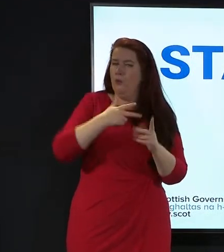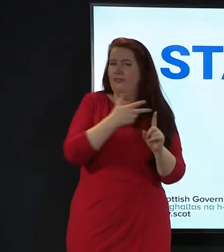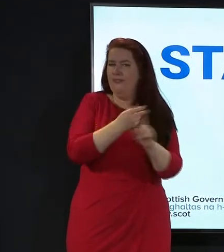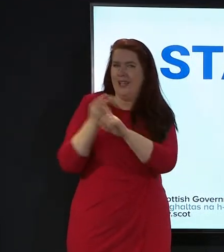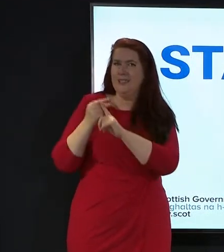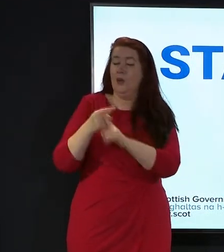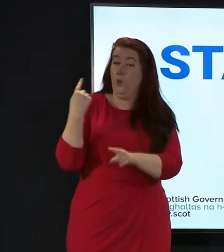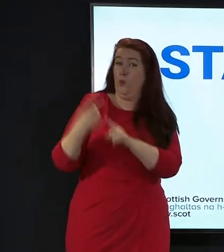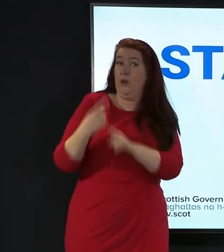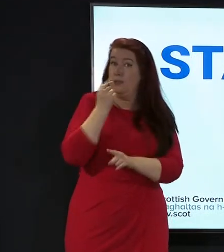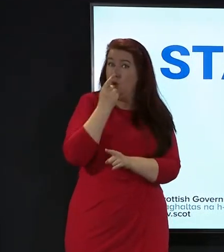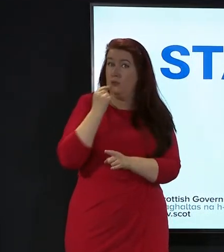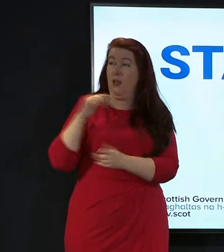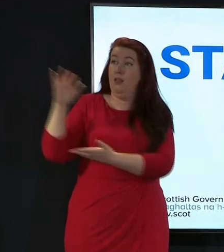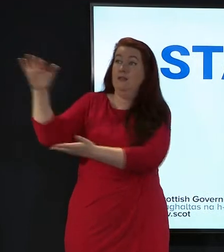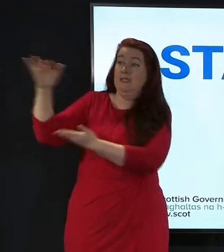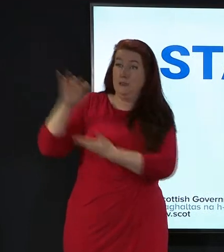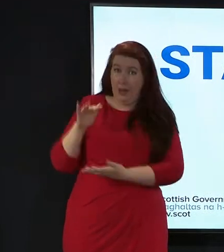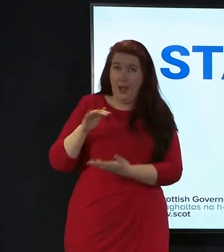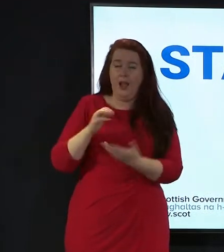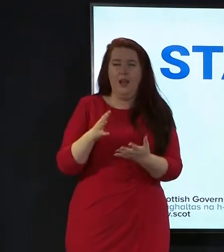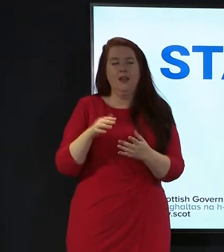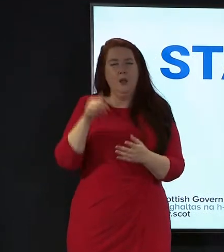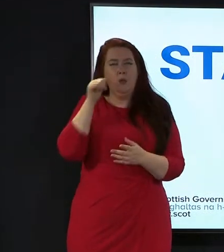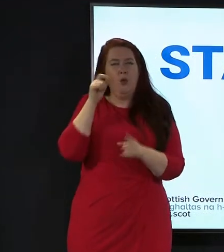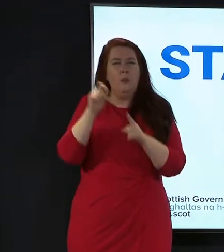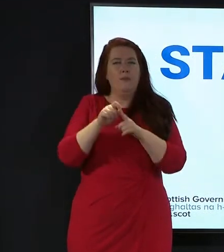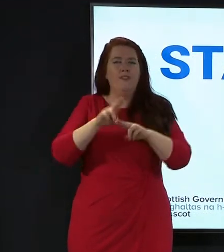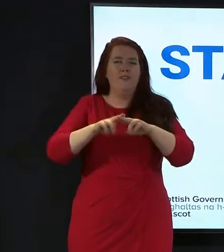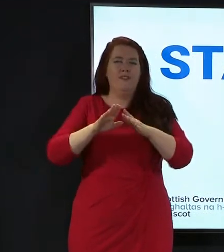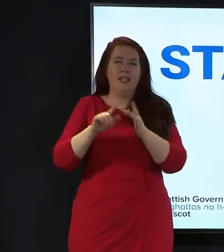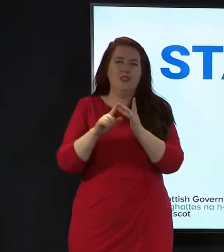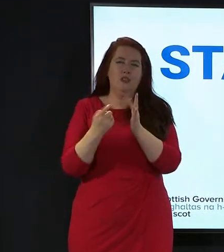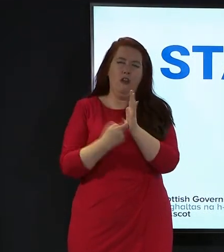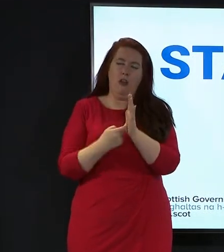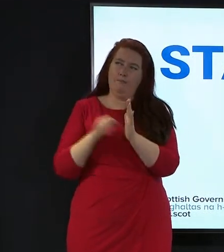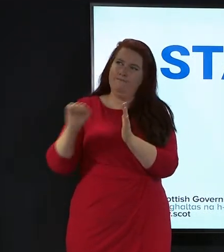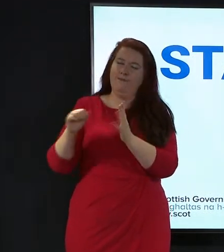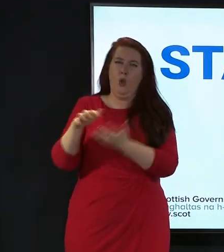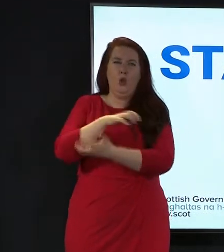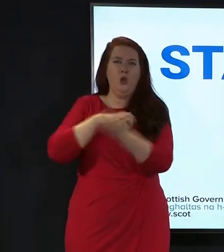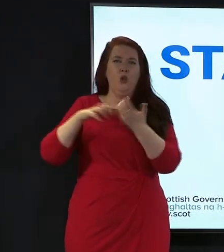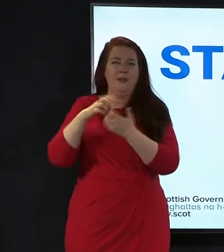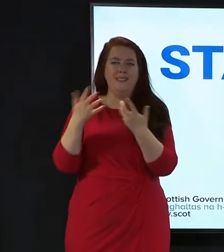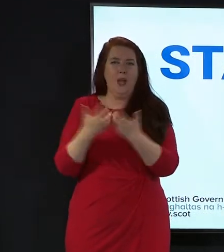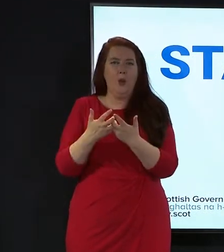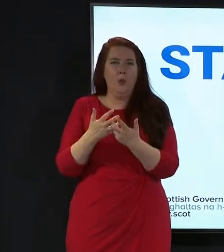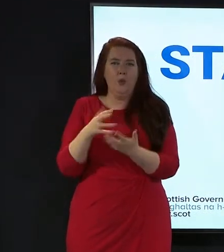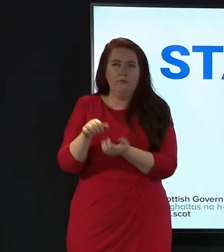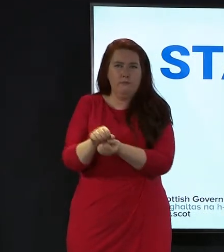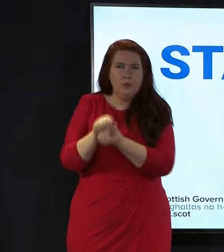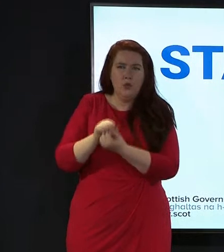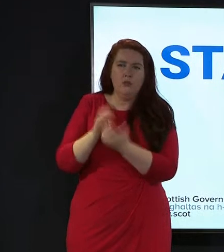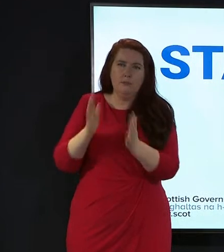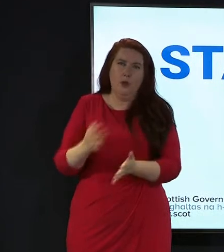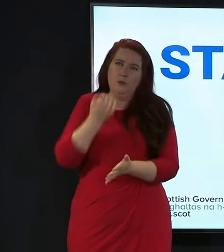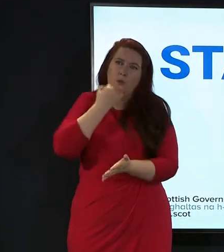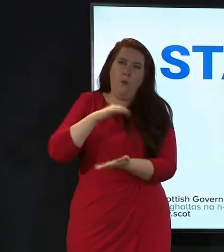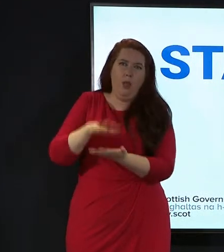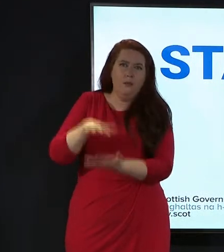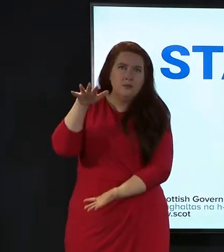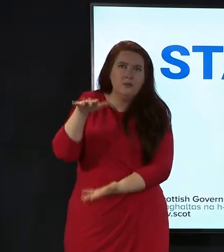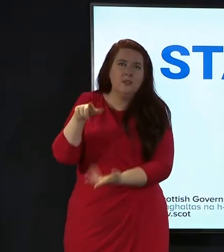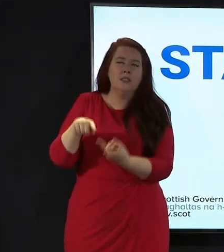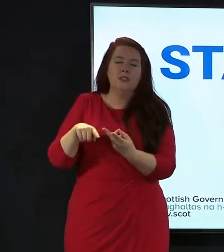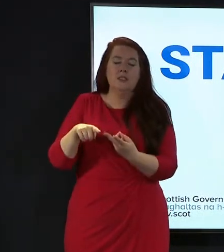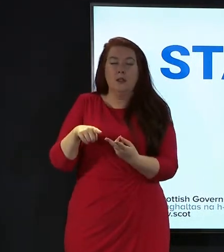supplies, you know, particularly with Pfizer. The complicated storage issues means that we've had storage